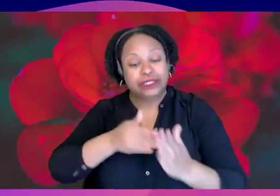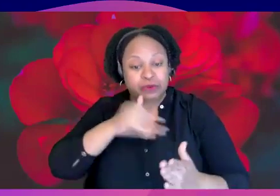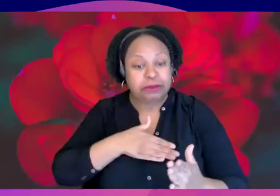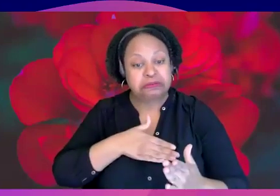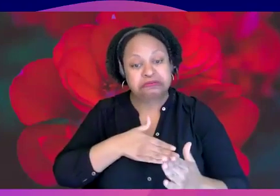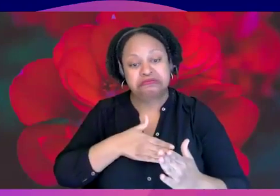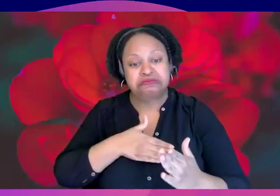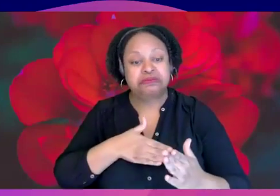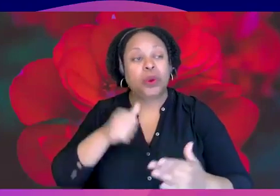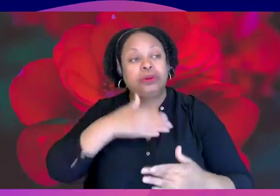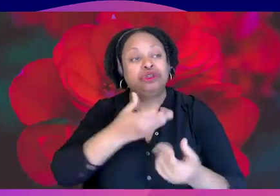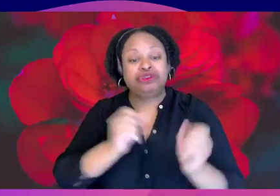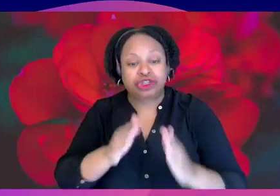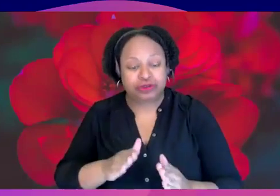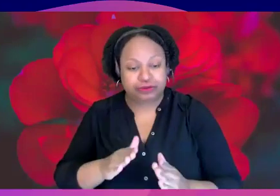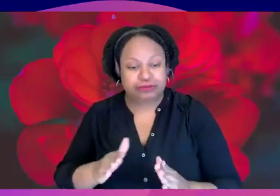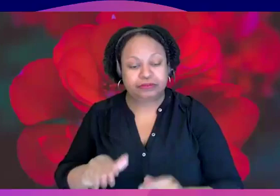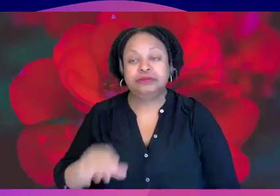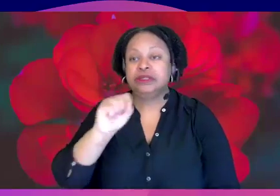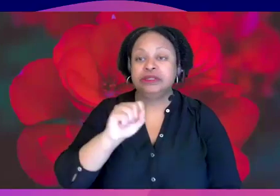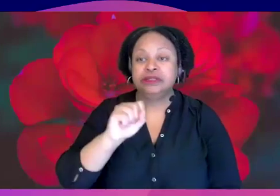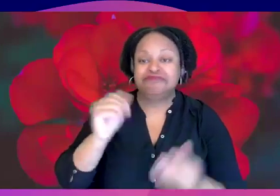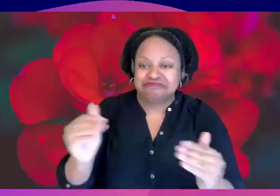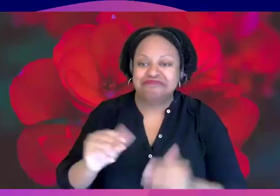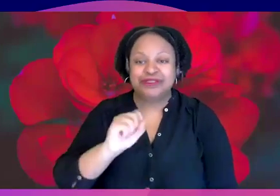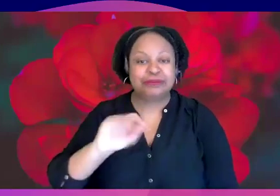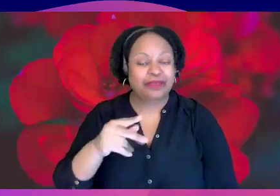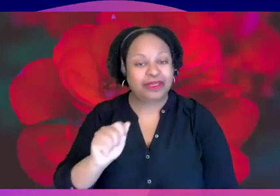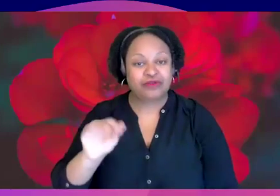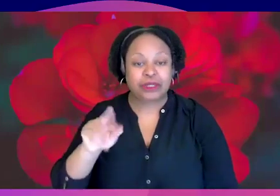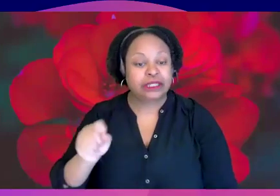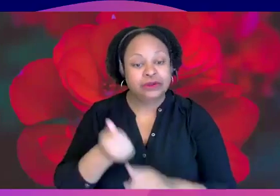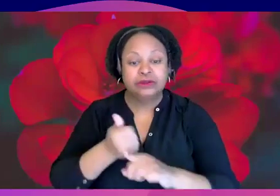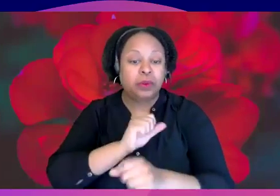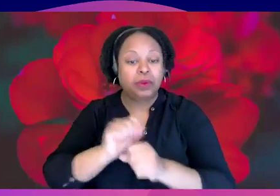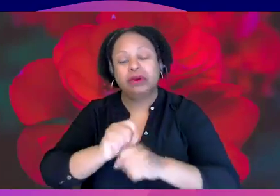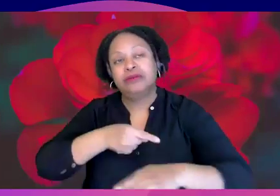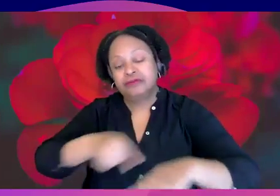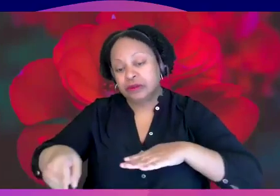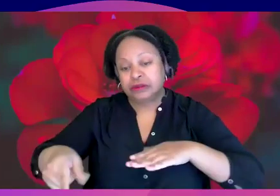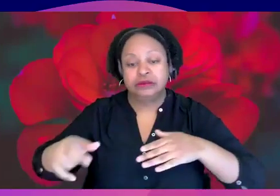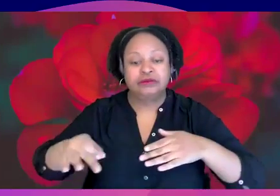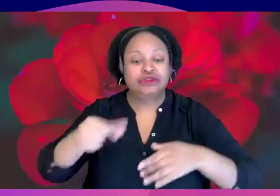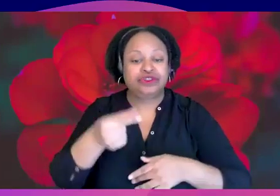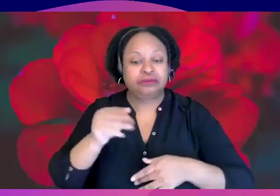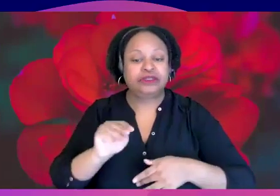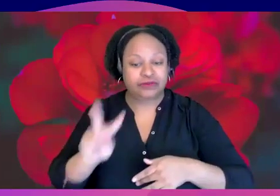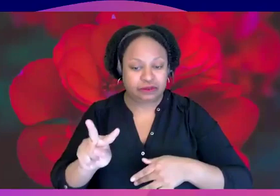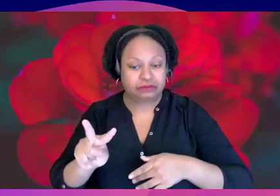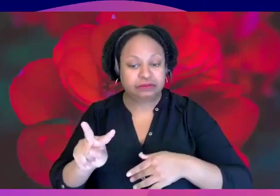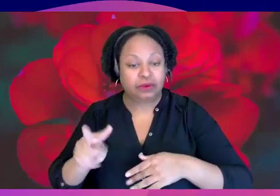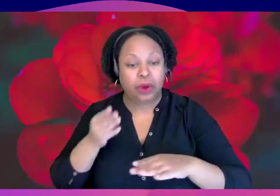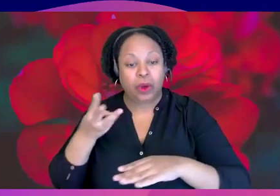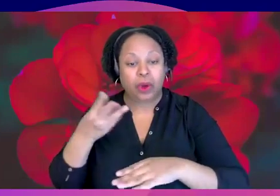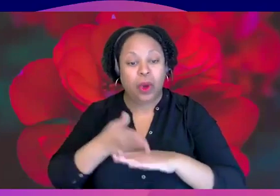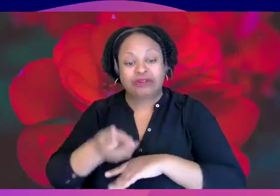Samantha Fernandez has worked in the field of gender-based violence for over 16 years with experience in community settings, both at the frontline and